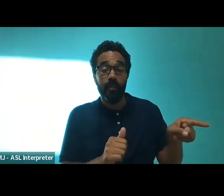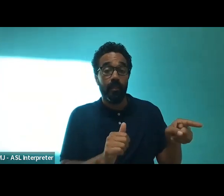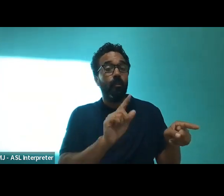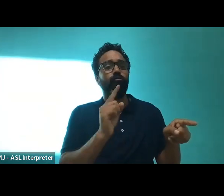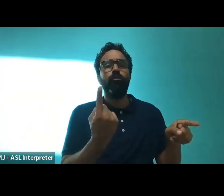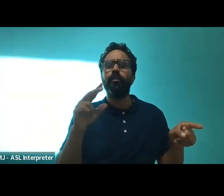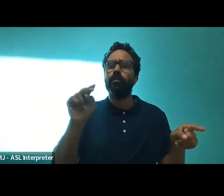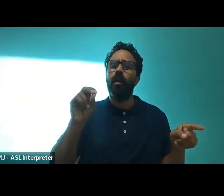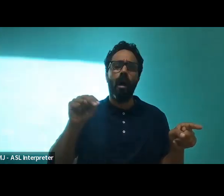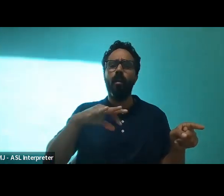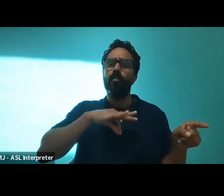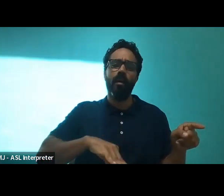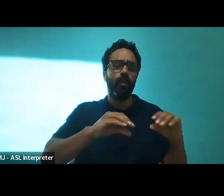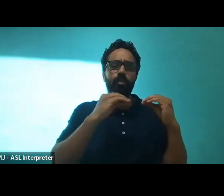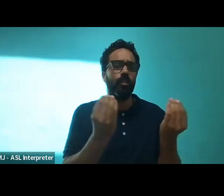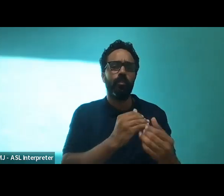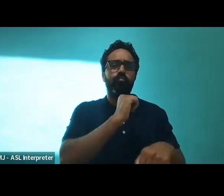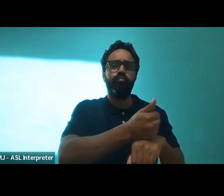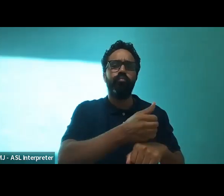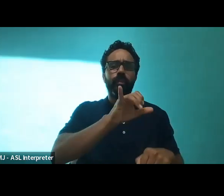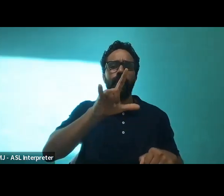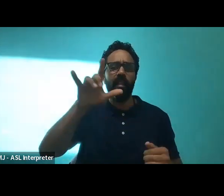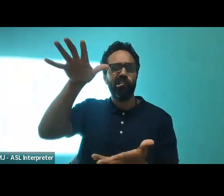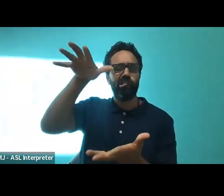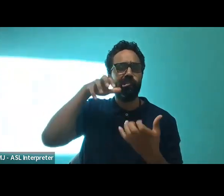nonprofit organization getting a federal grant.